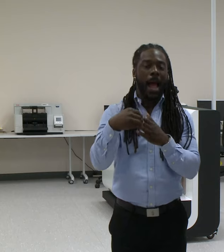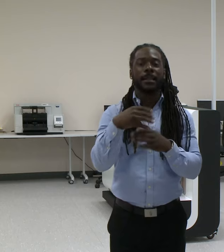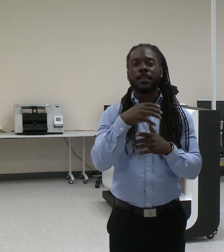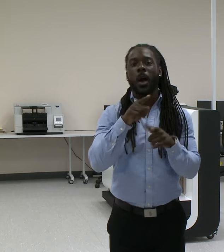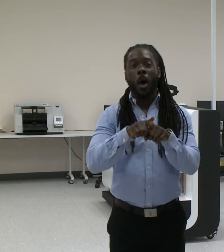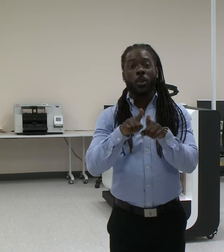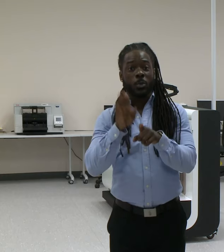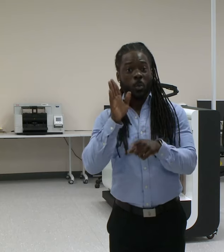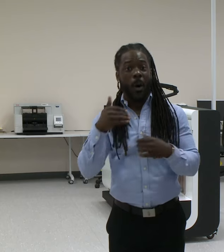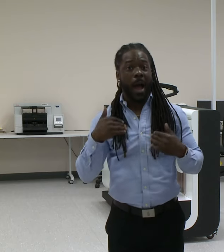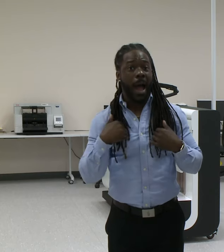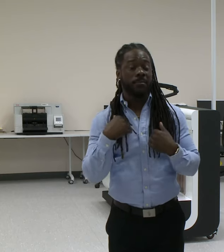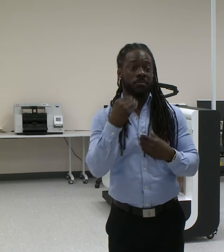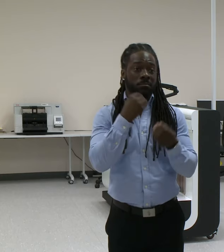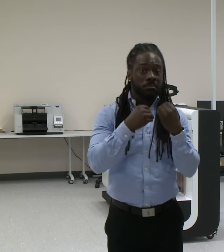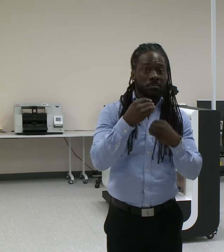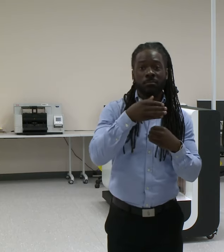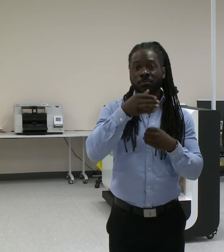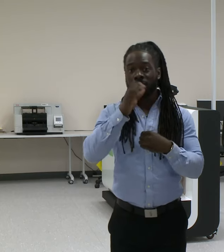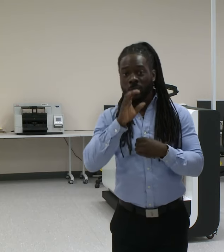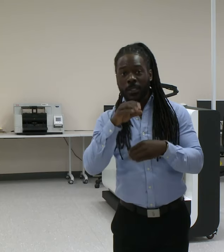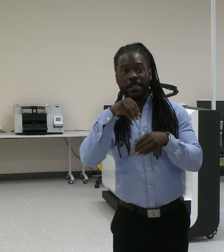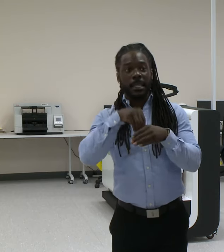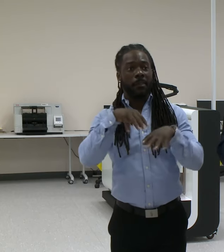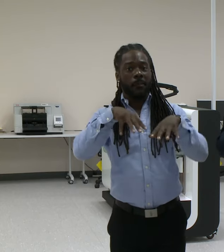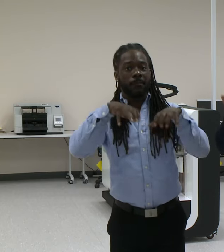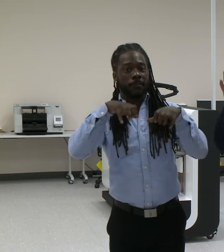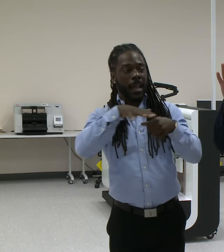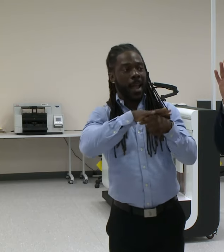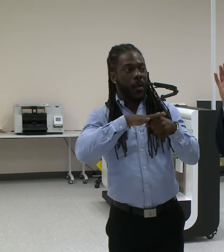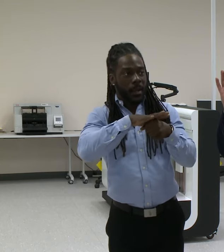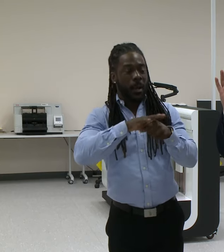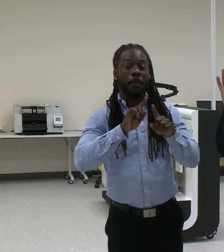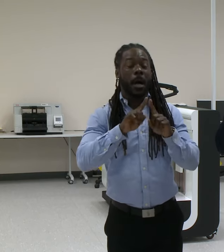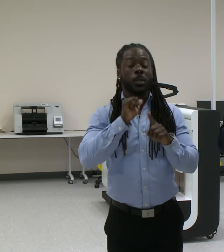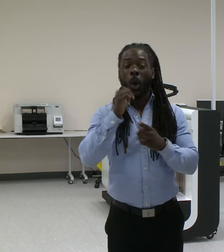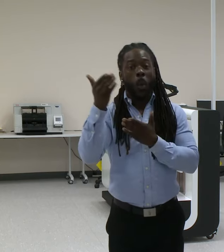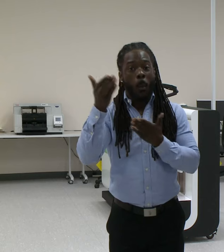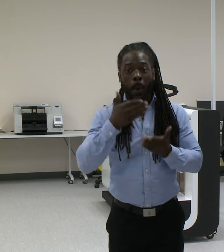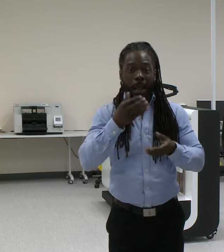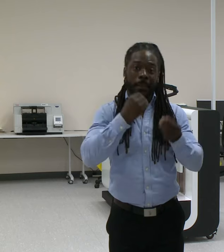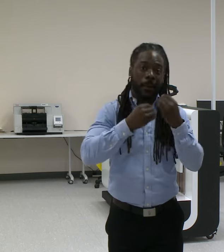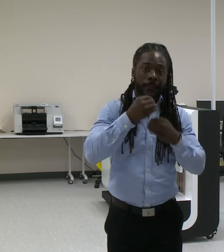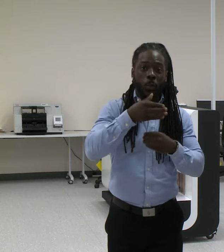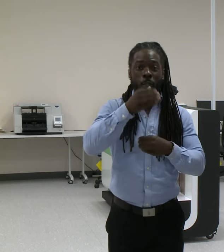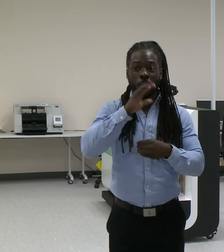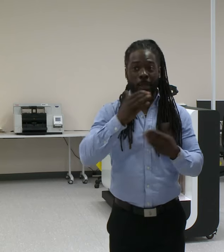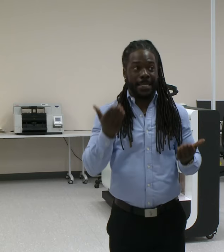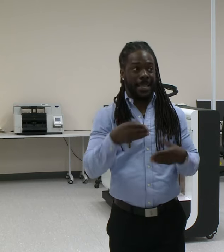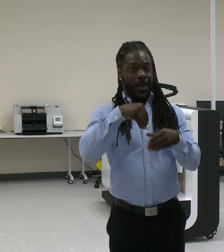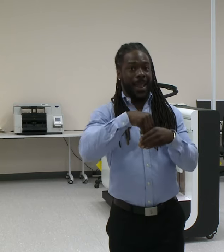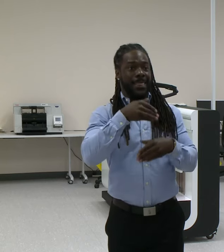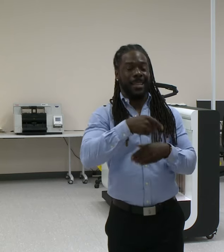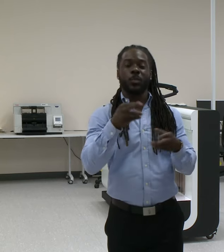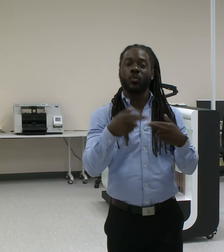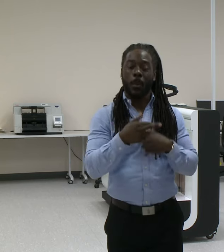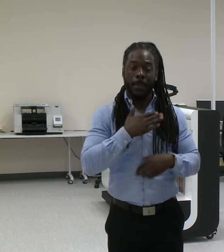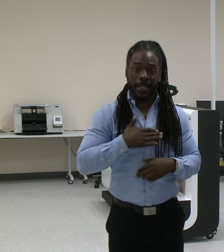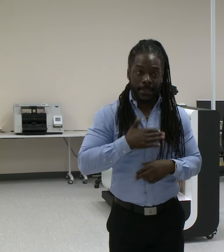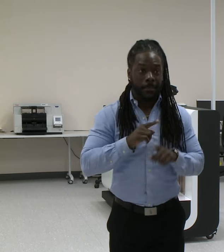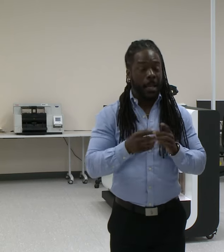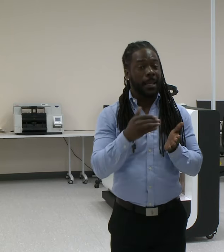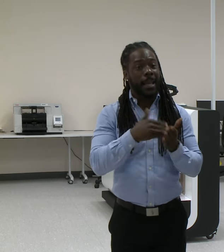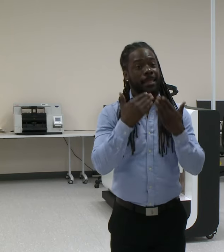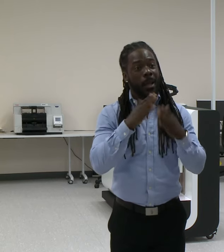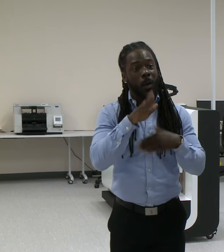be refreshments available in the atrium area outside, but no food and drink in here, please. But again, thank you to all the NARA